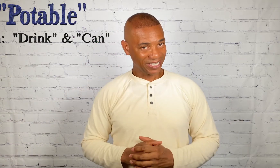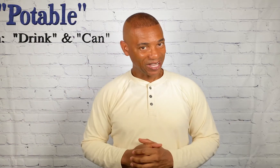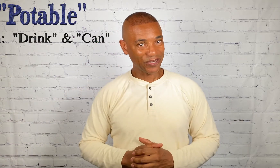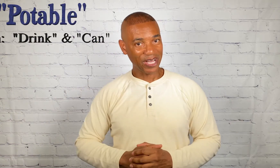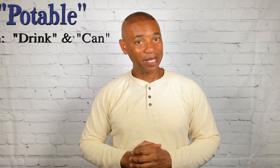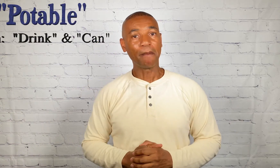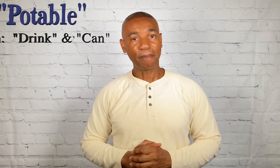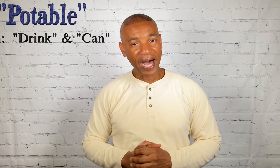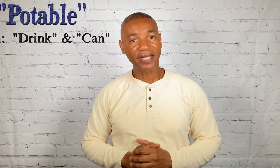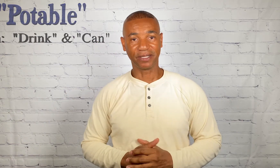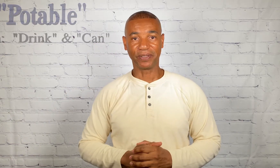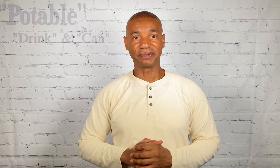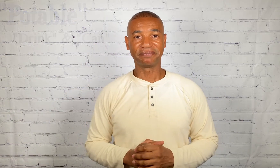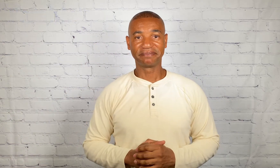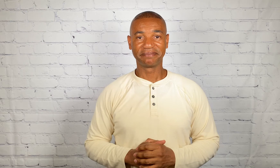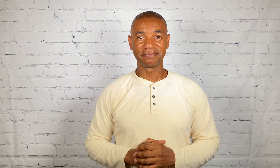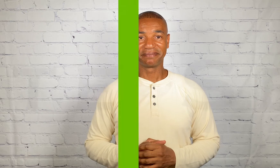how you sign potable.